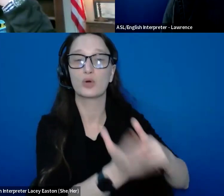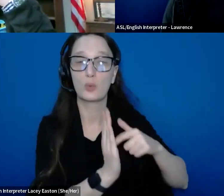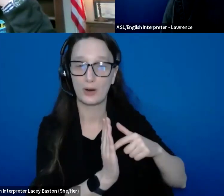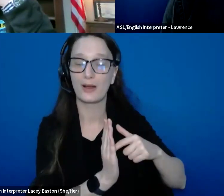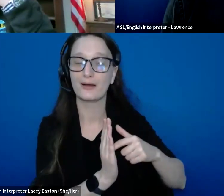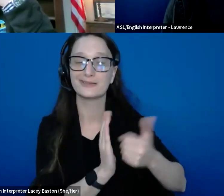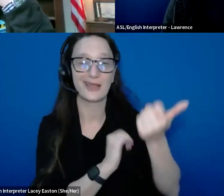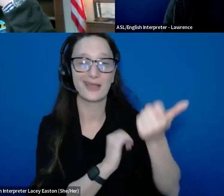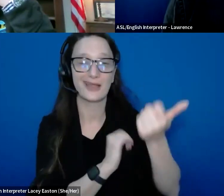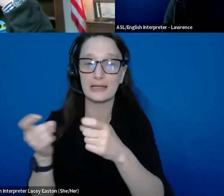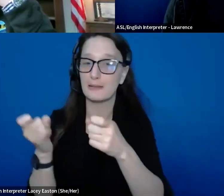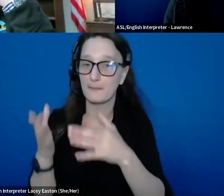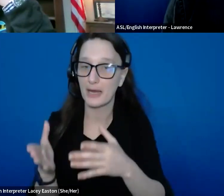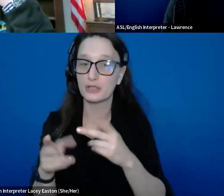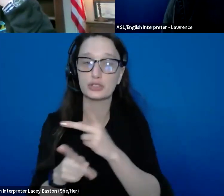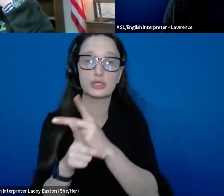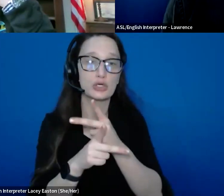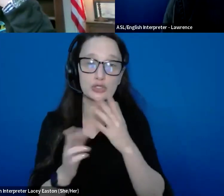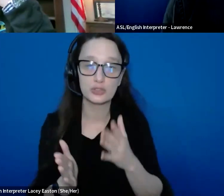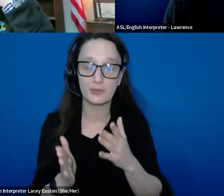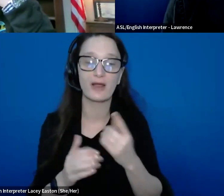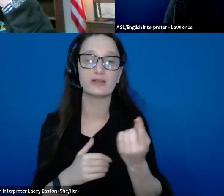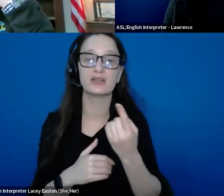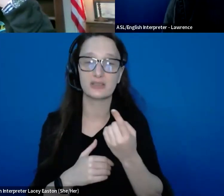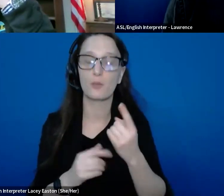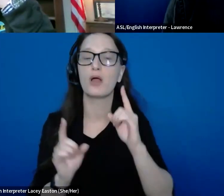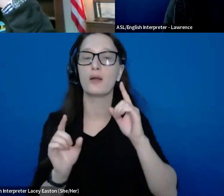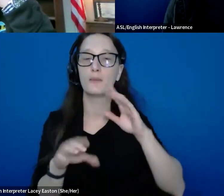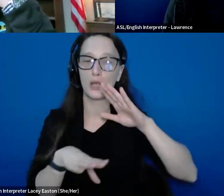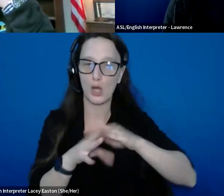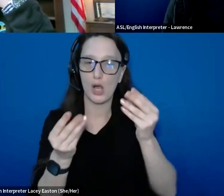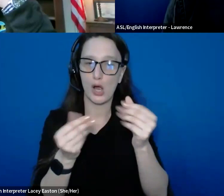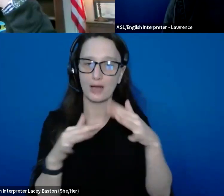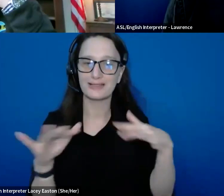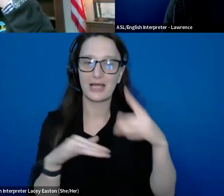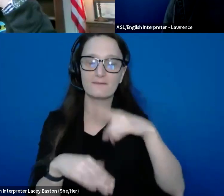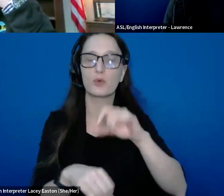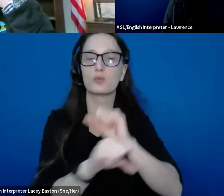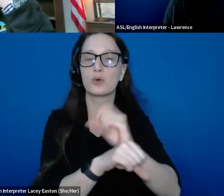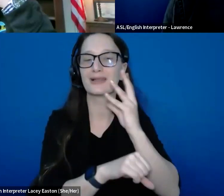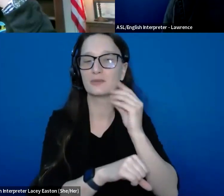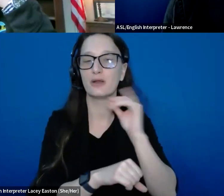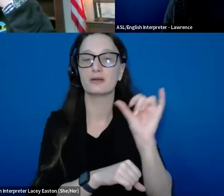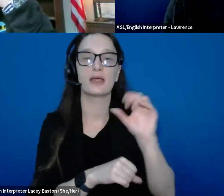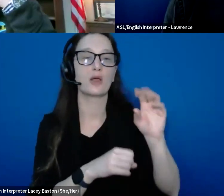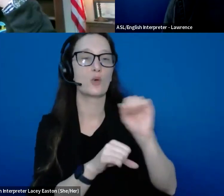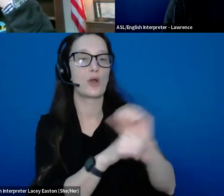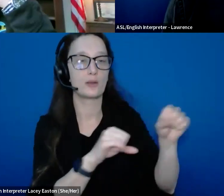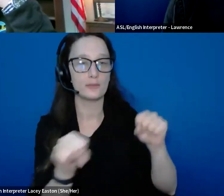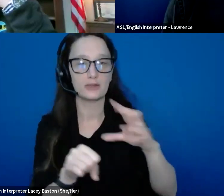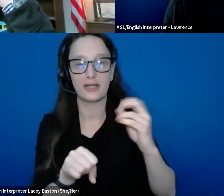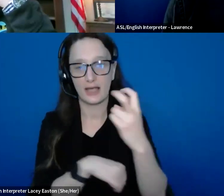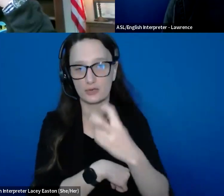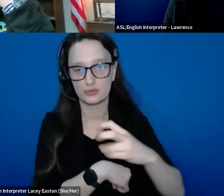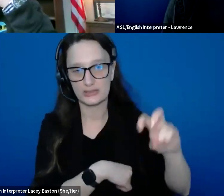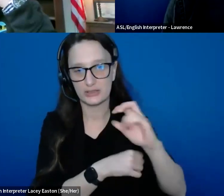manager, supervisor, someone on site at adult or at the work experiences. So for workability and transition partnership programs have to